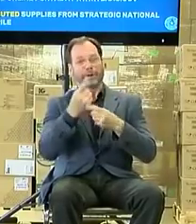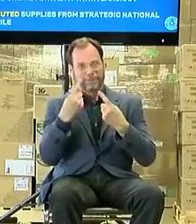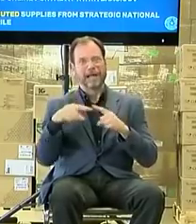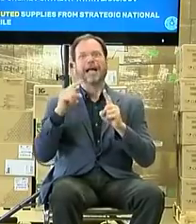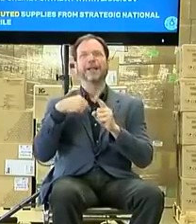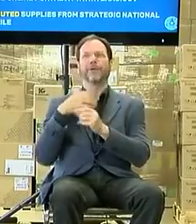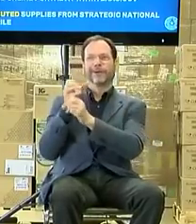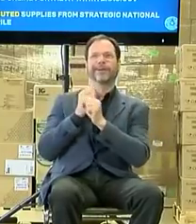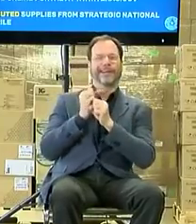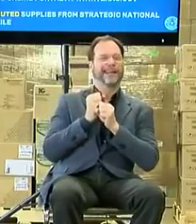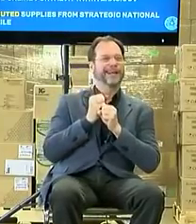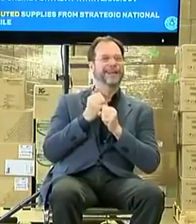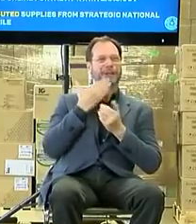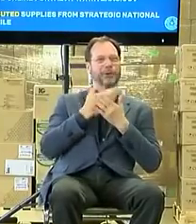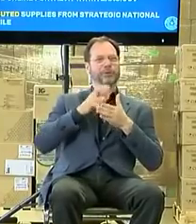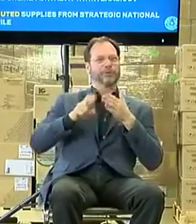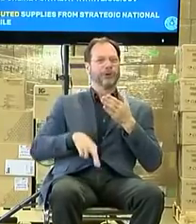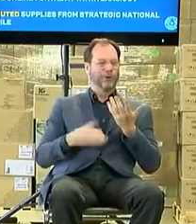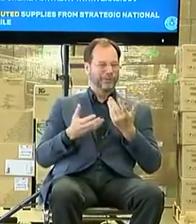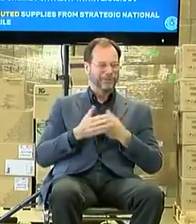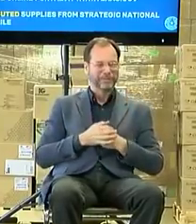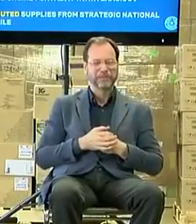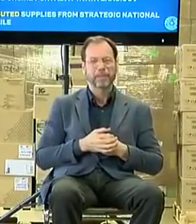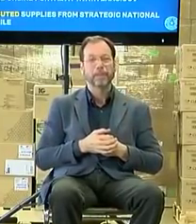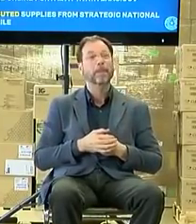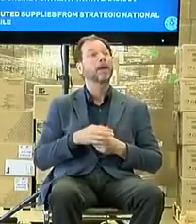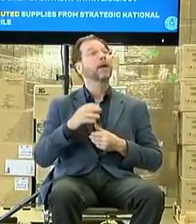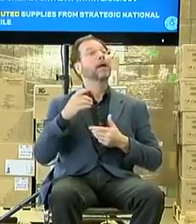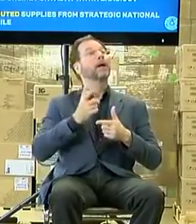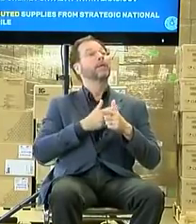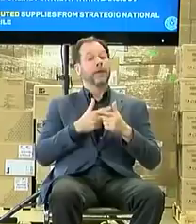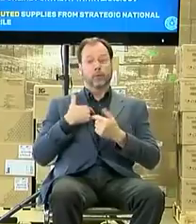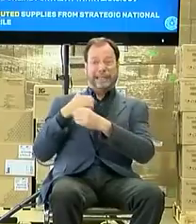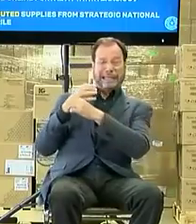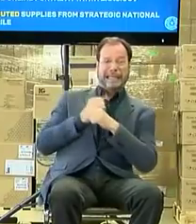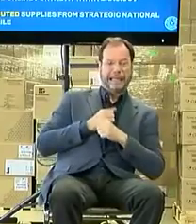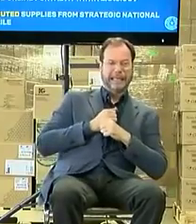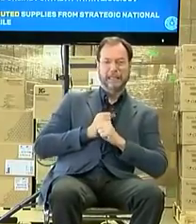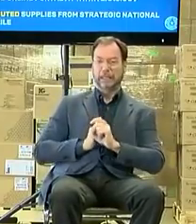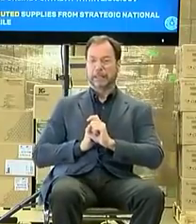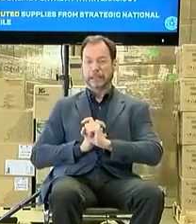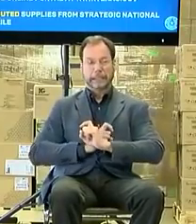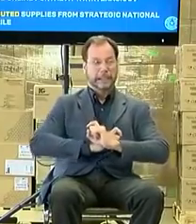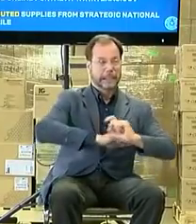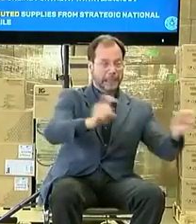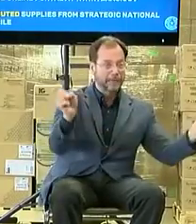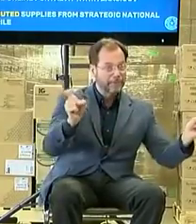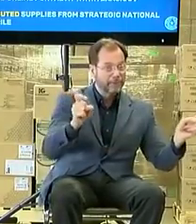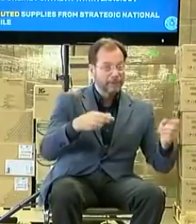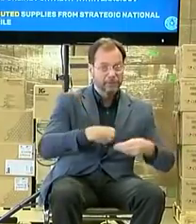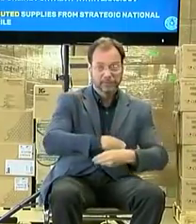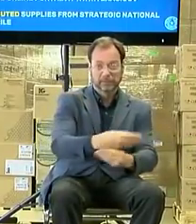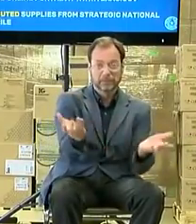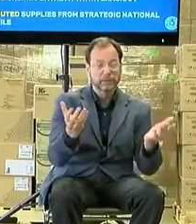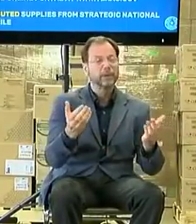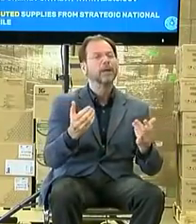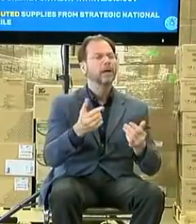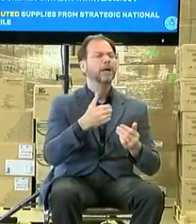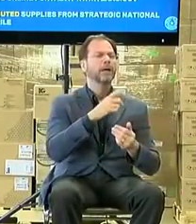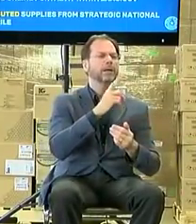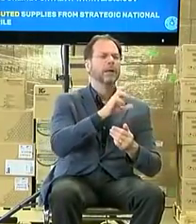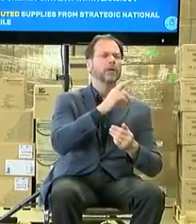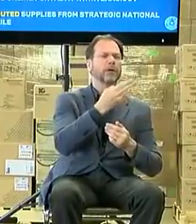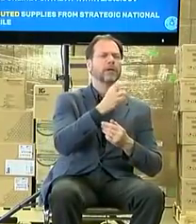fruit. Importantly, as these items are distributed, we make sure, as Dr. Hellerstedt will make clear here in a